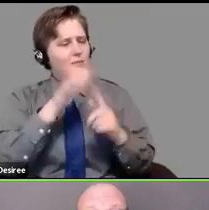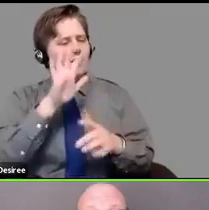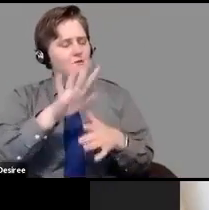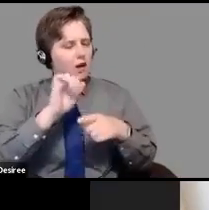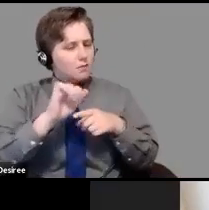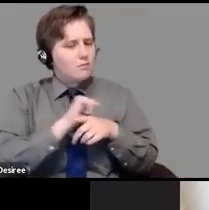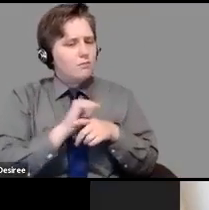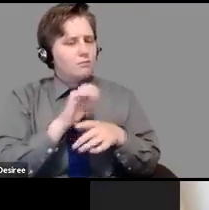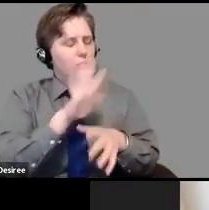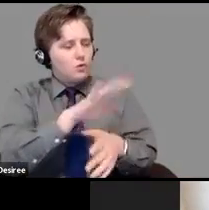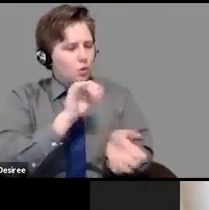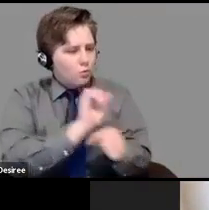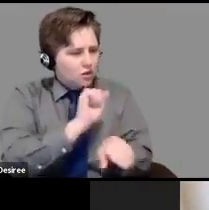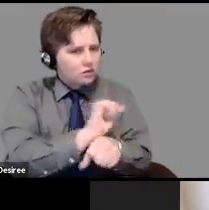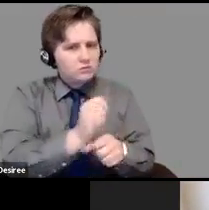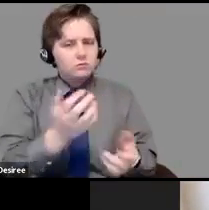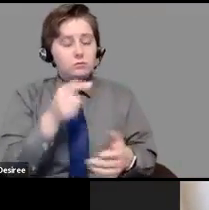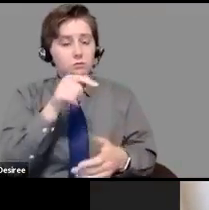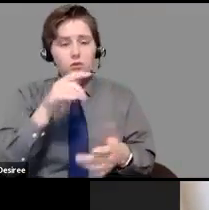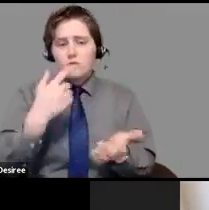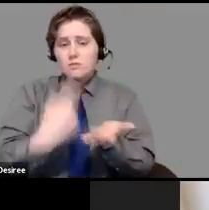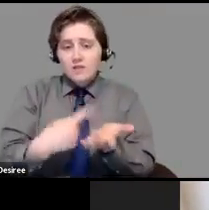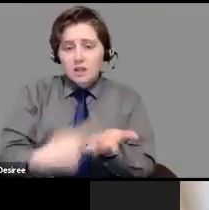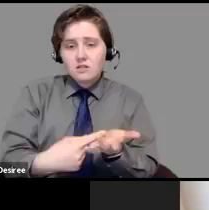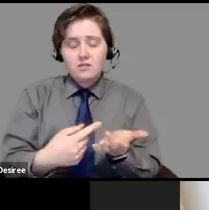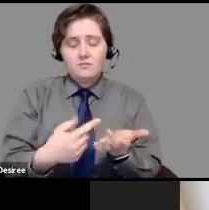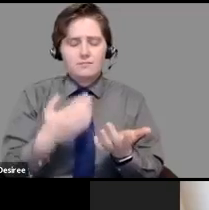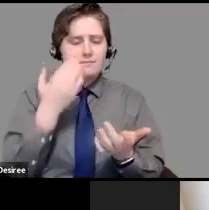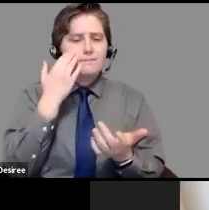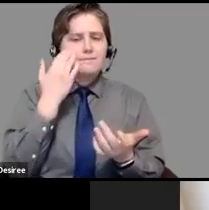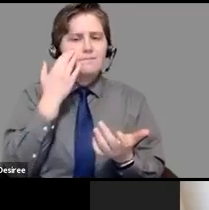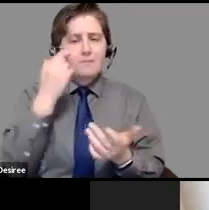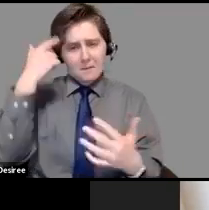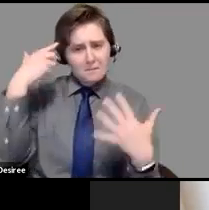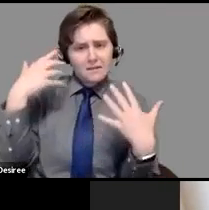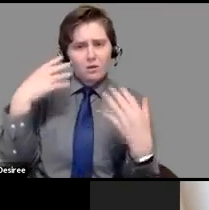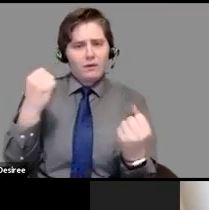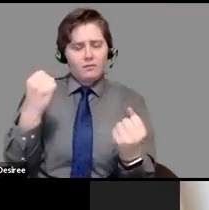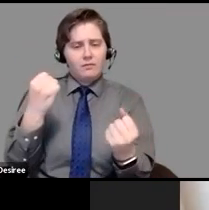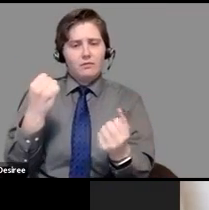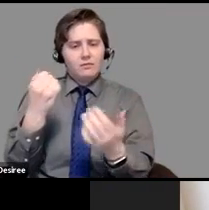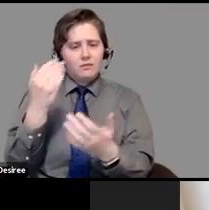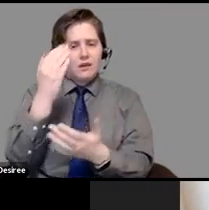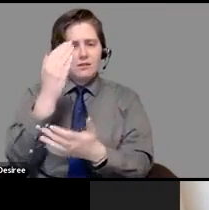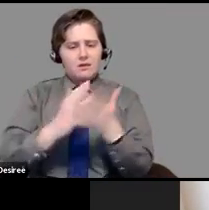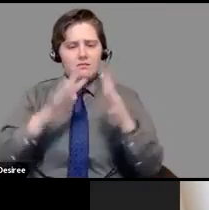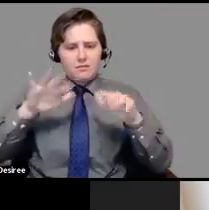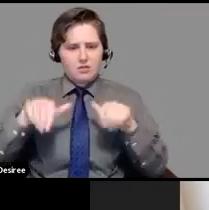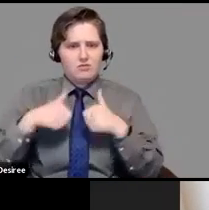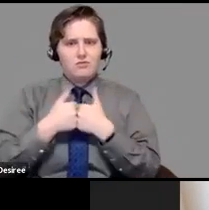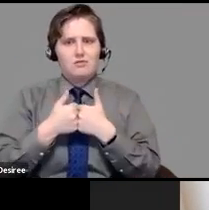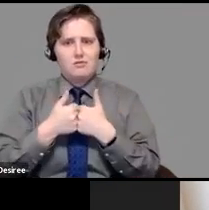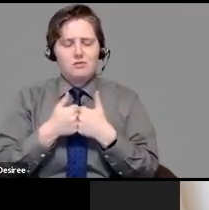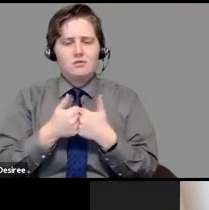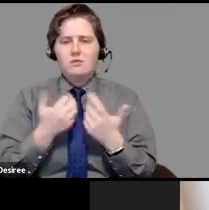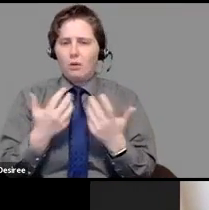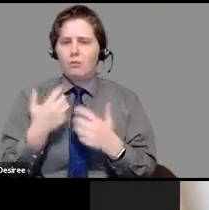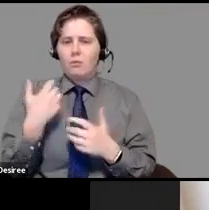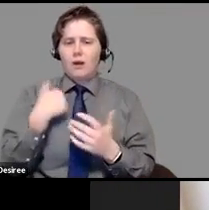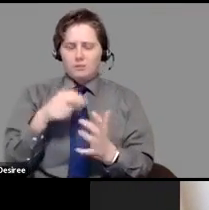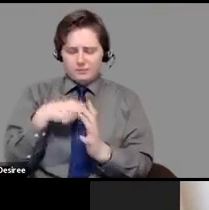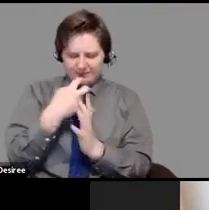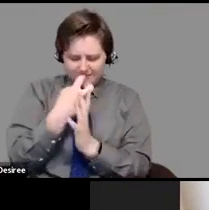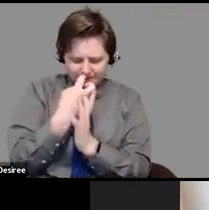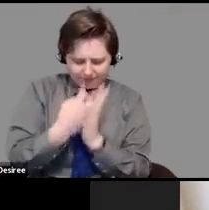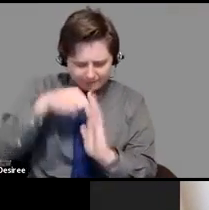practice and your work. You touched on, just mental health and some of the the challenges. So let's dive a little